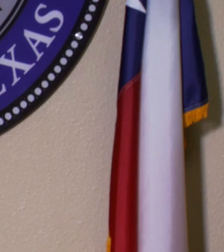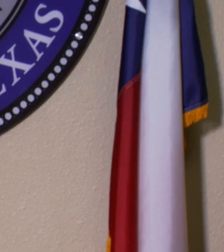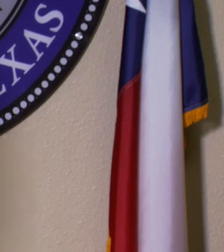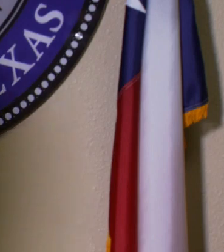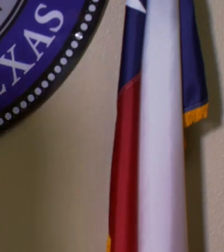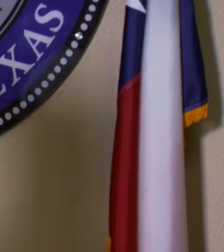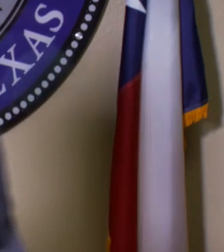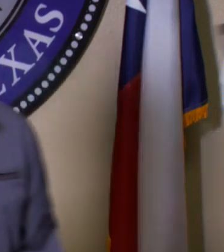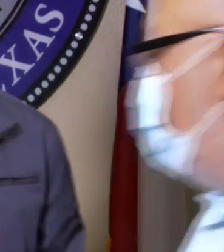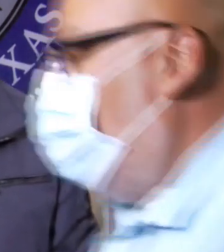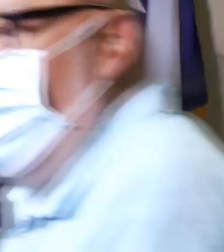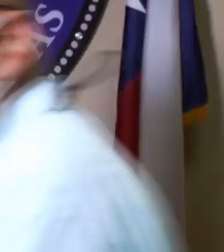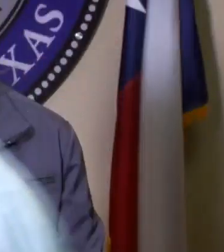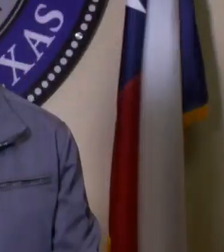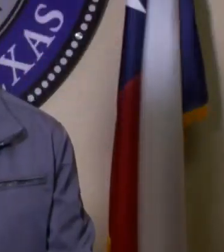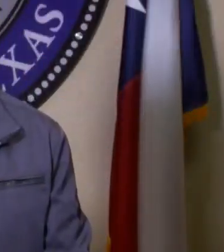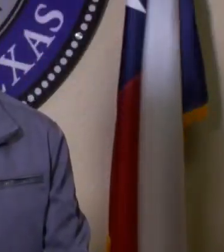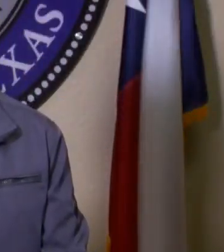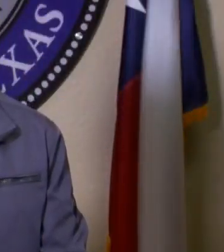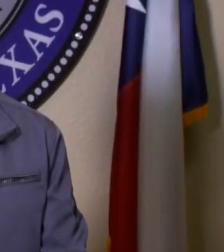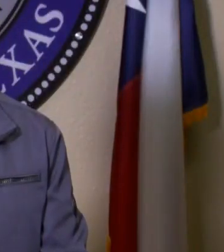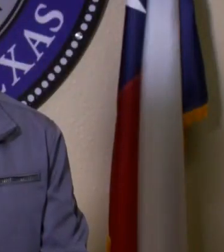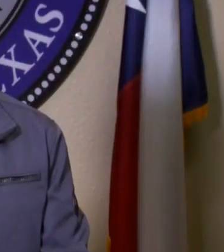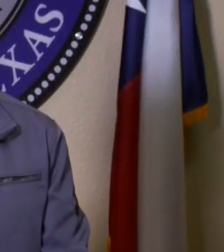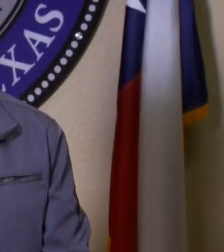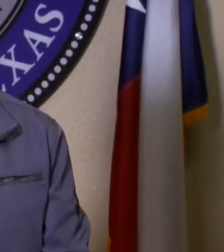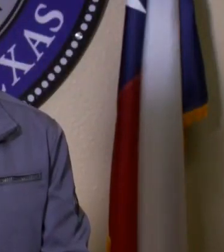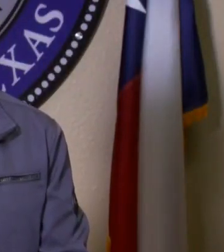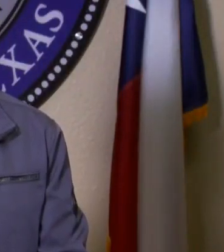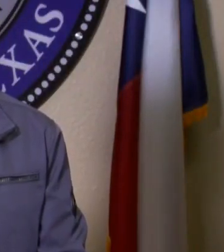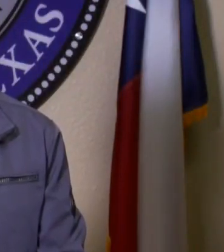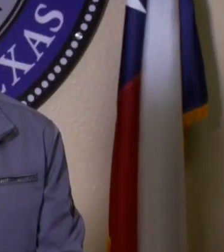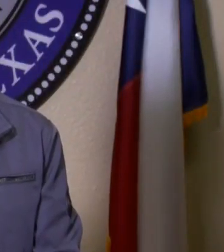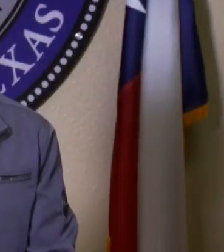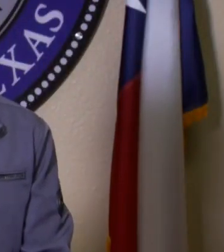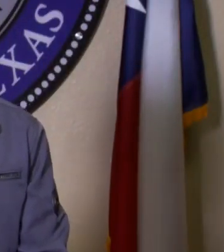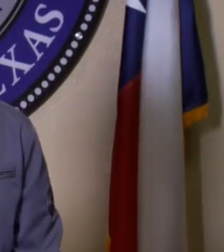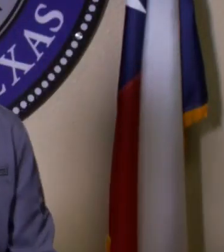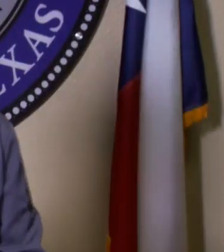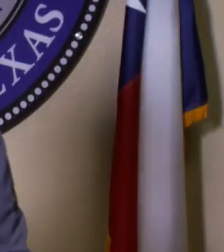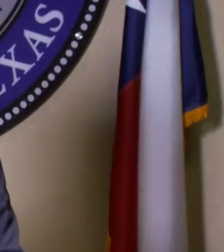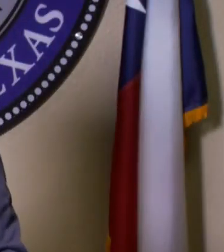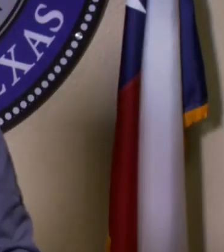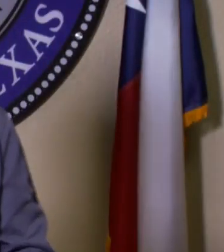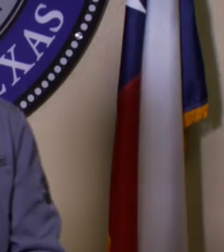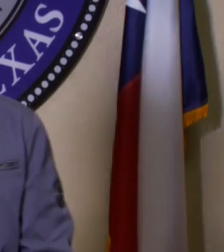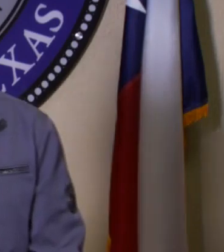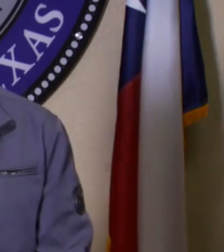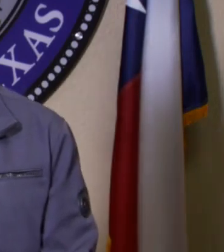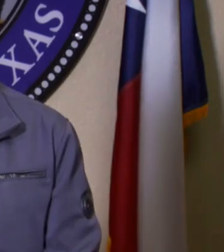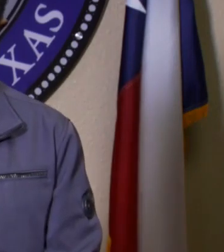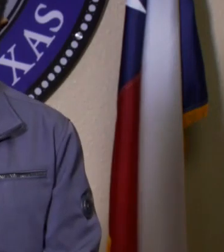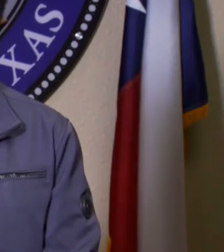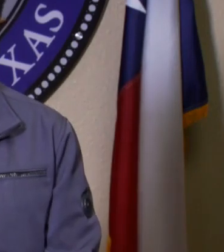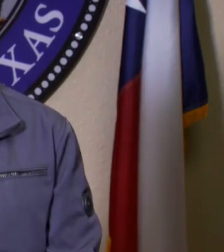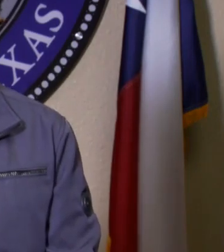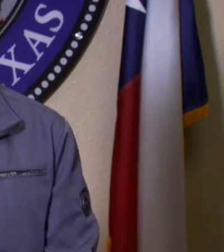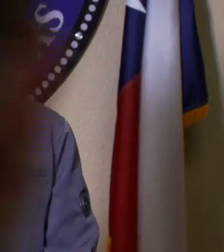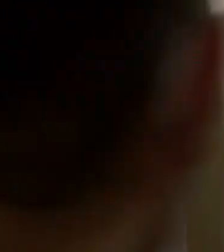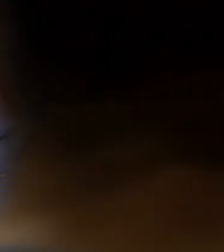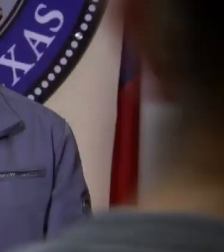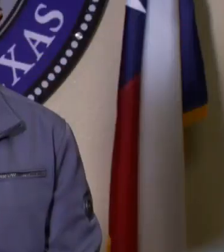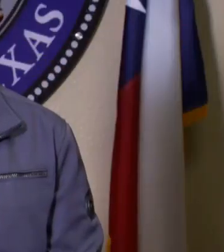¿Quieres ver la de business también o solo esa? Esta nada más ahorita. Sí, porque necesito escribir